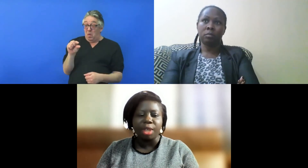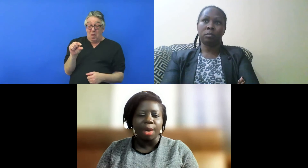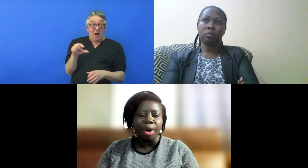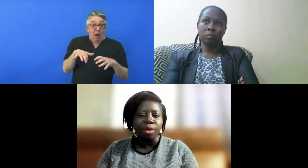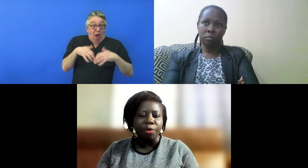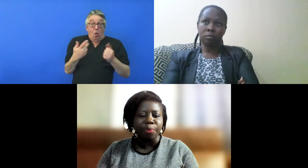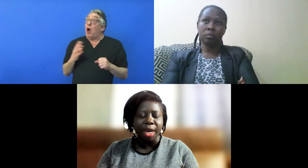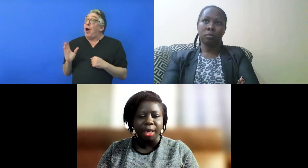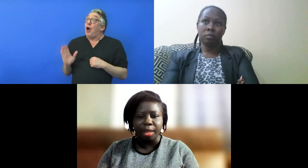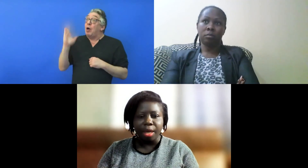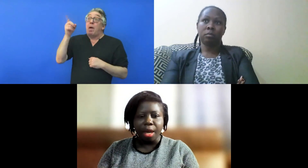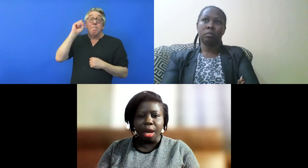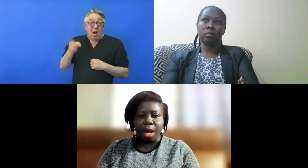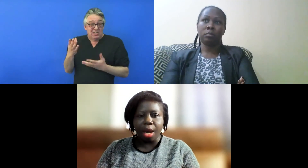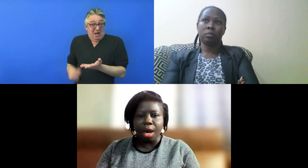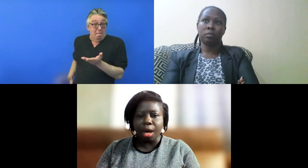huge amount of money?